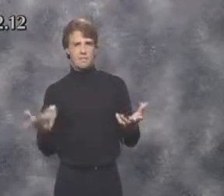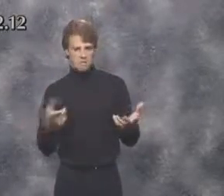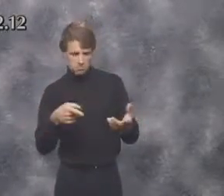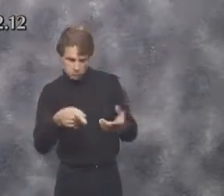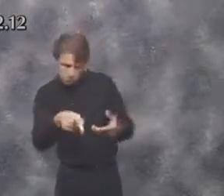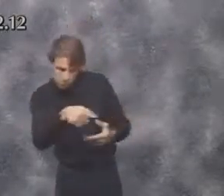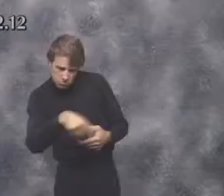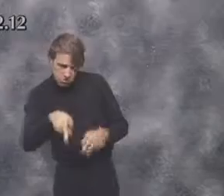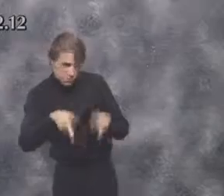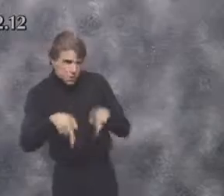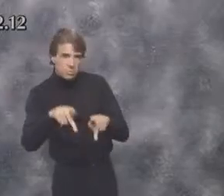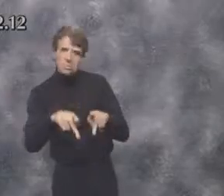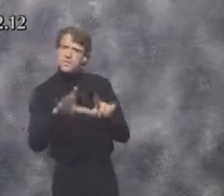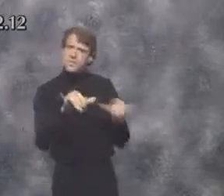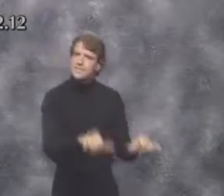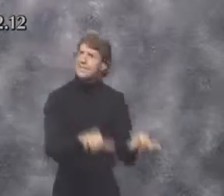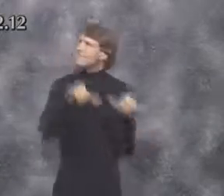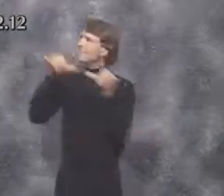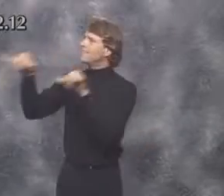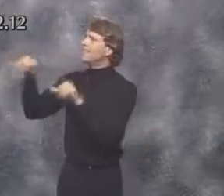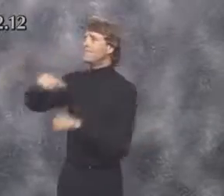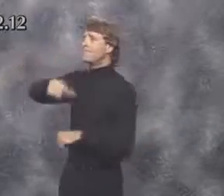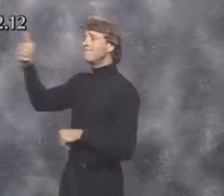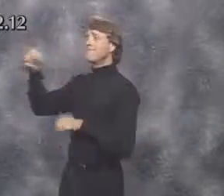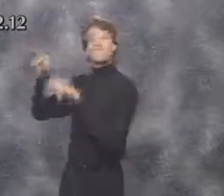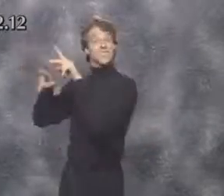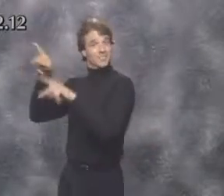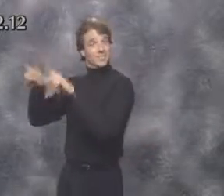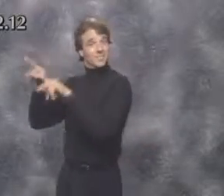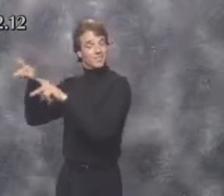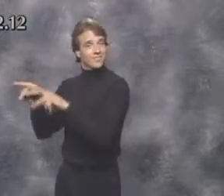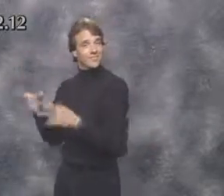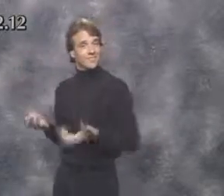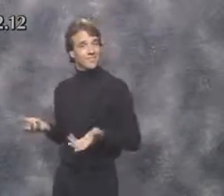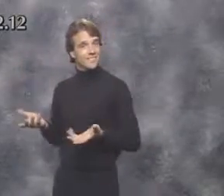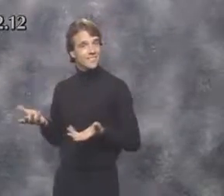times. Deaf people are the same as all the people in the world.